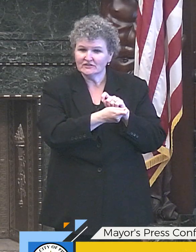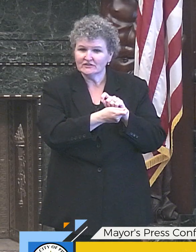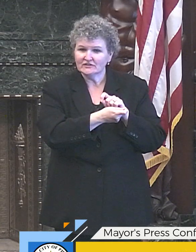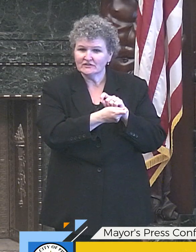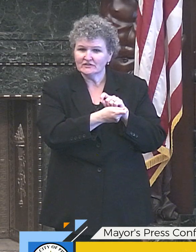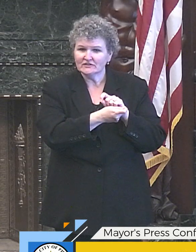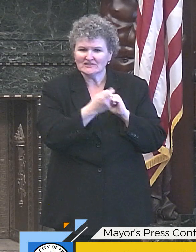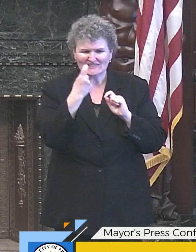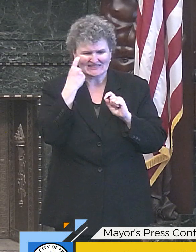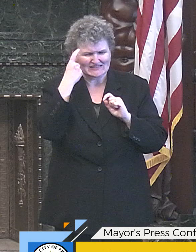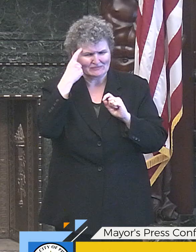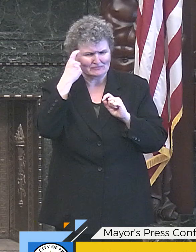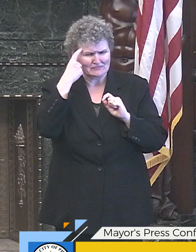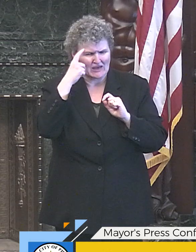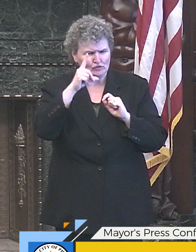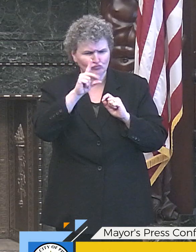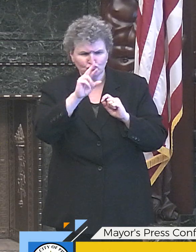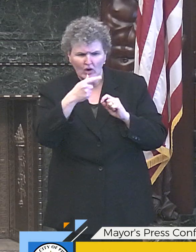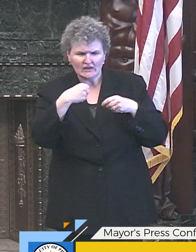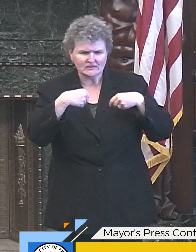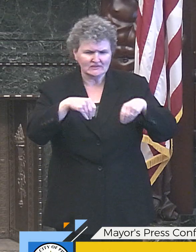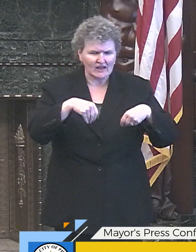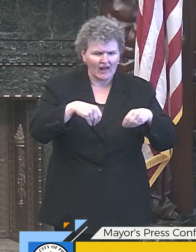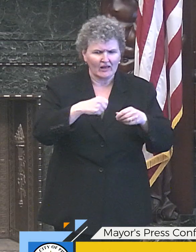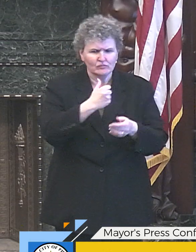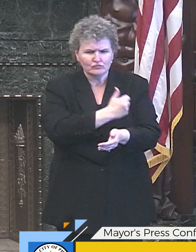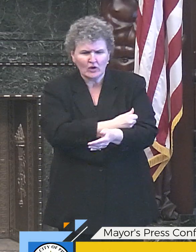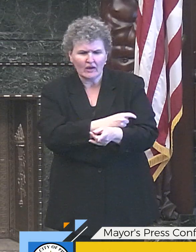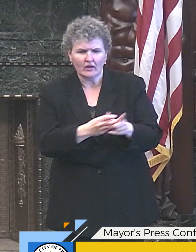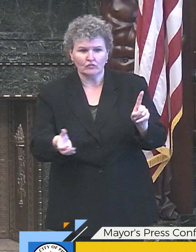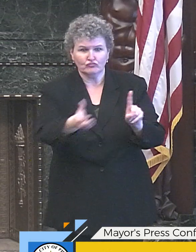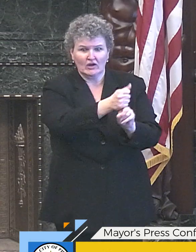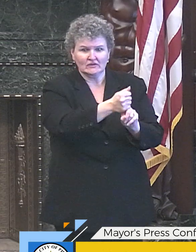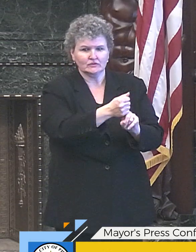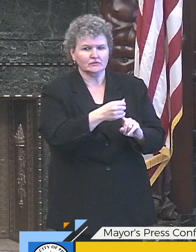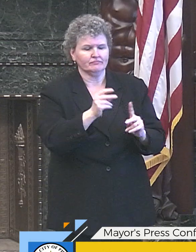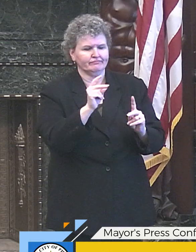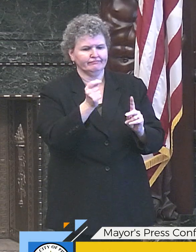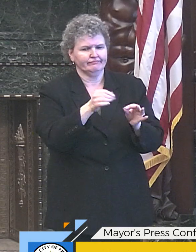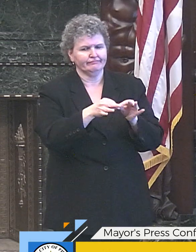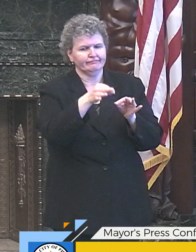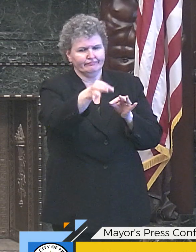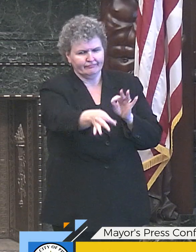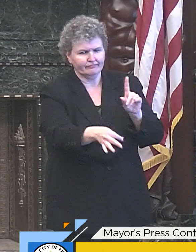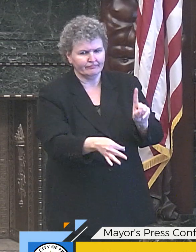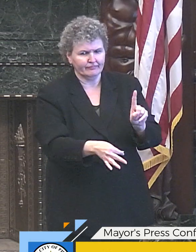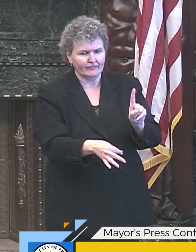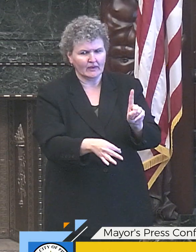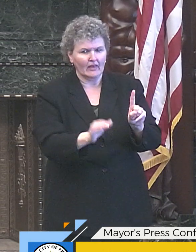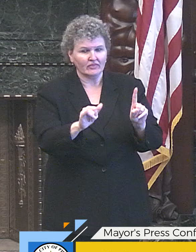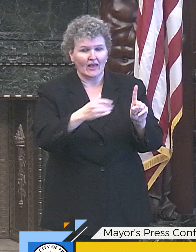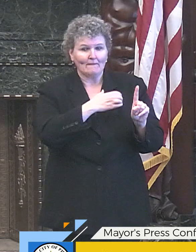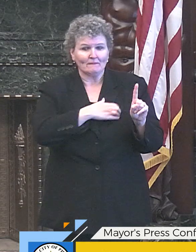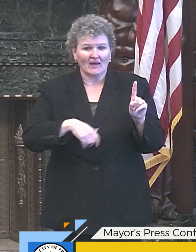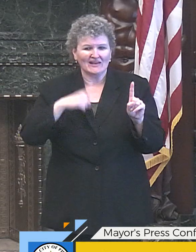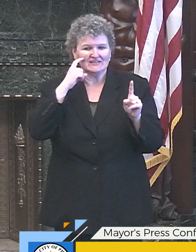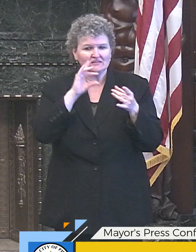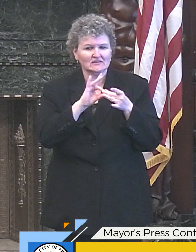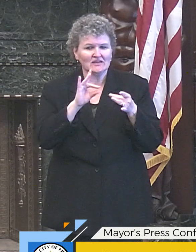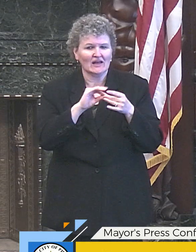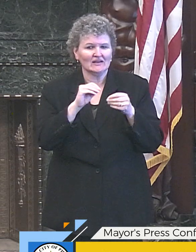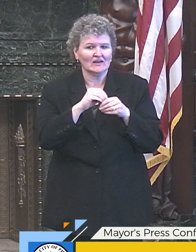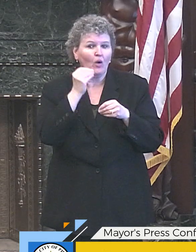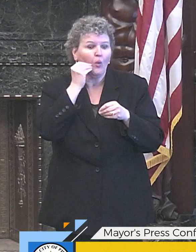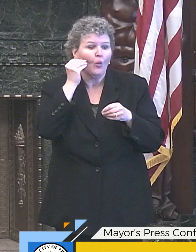drug dealers or buyers into custody, what would the administration say to residents of neighborhoods like Kensington who